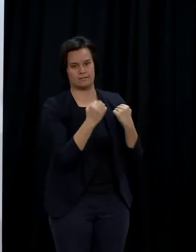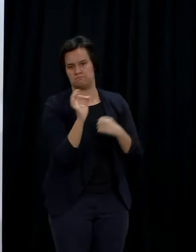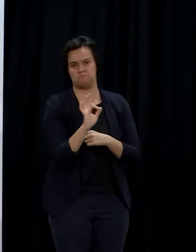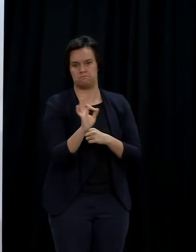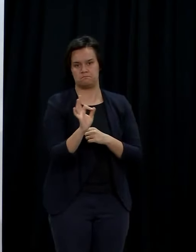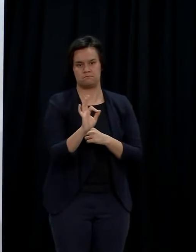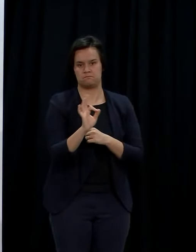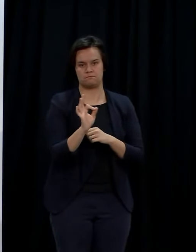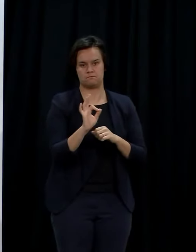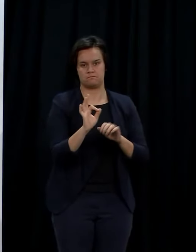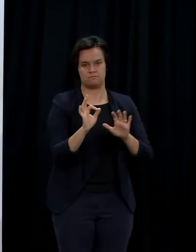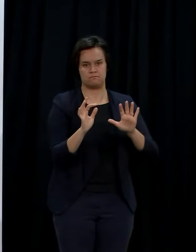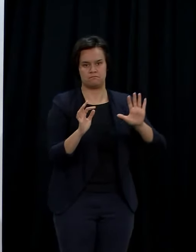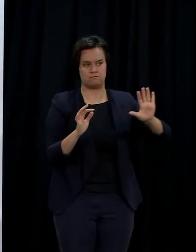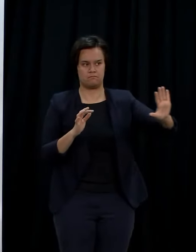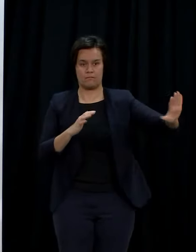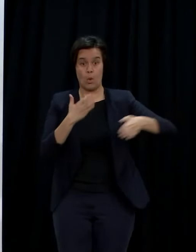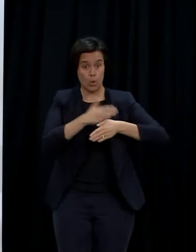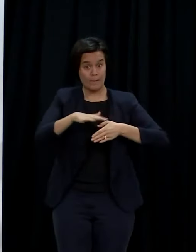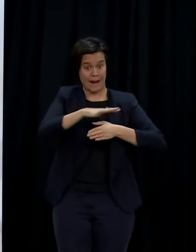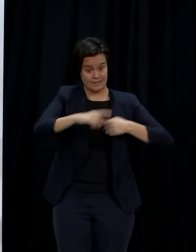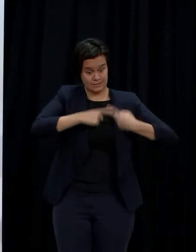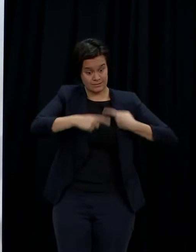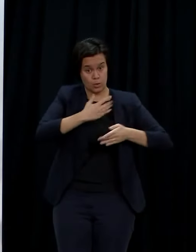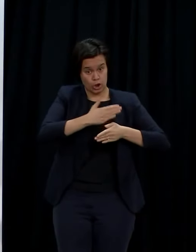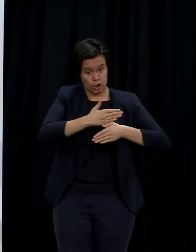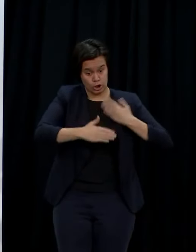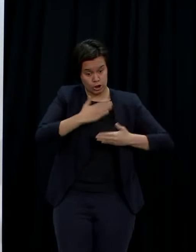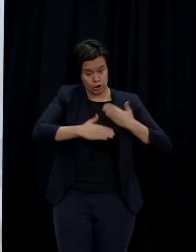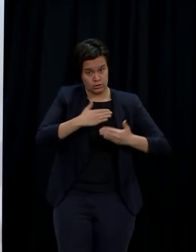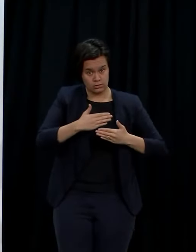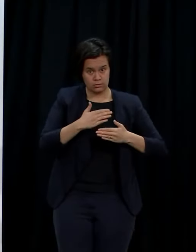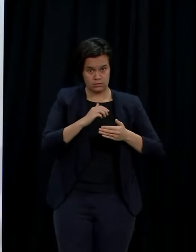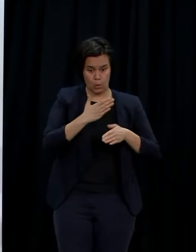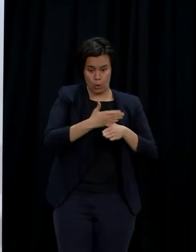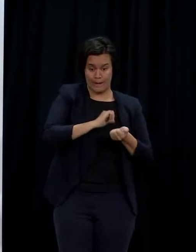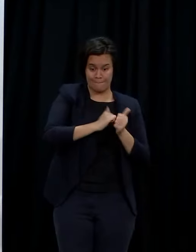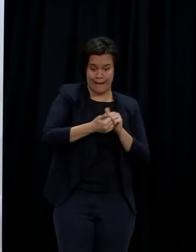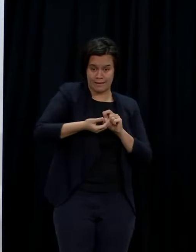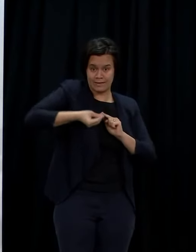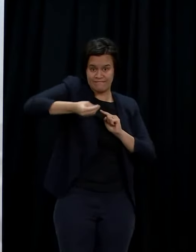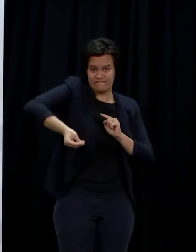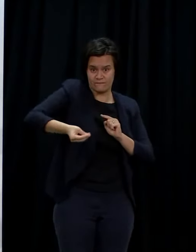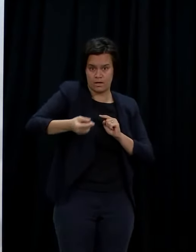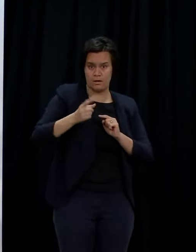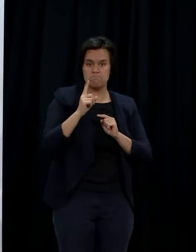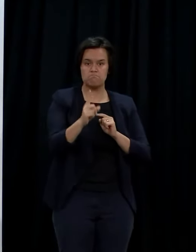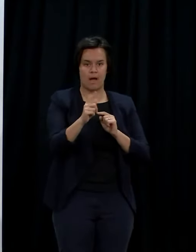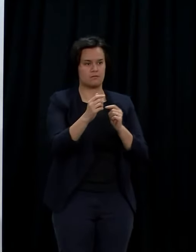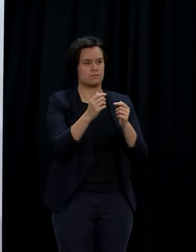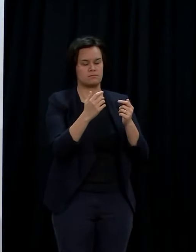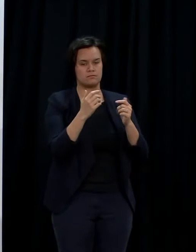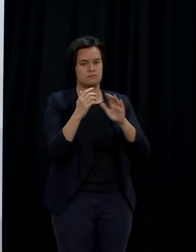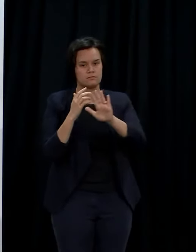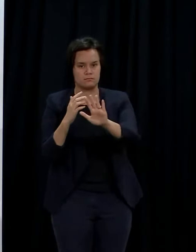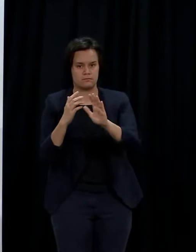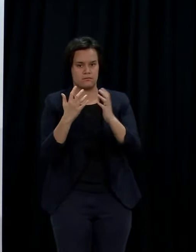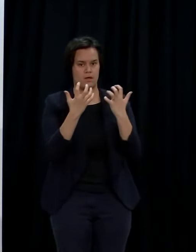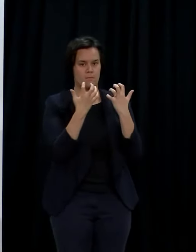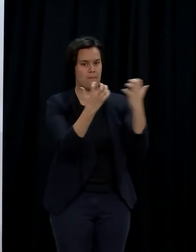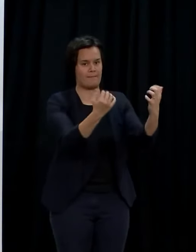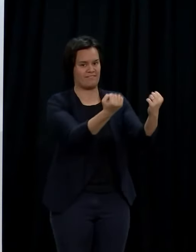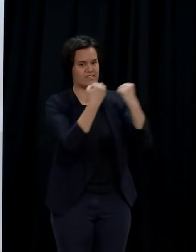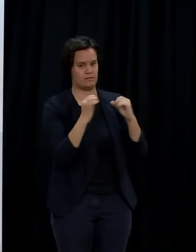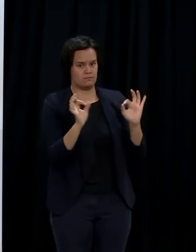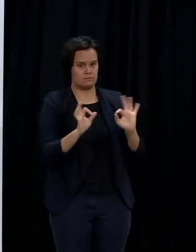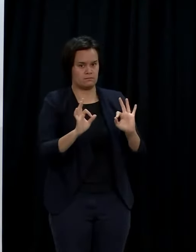not public facing, but they have been someone who's infected someone else within those workplaces, despite, of course, infection protection controls. So